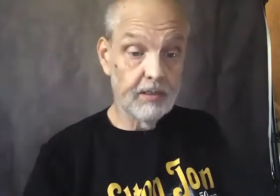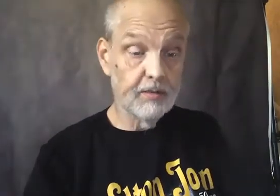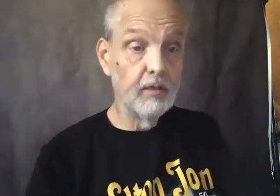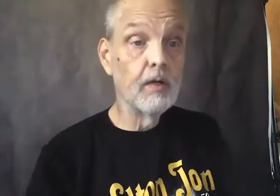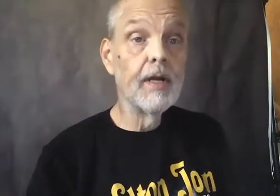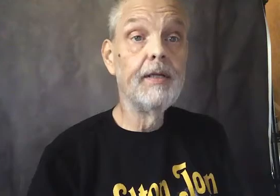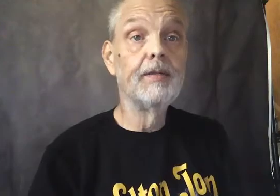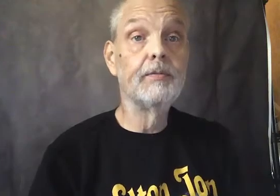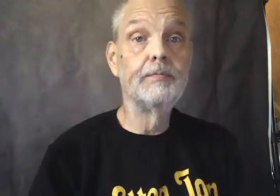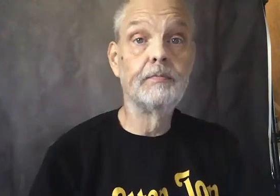I'll speak when I need to.